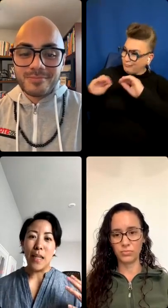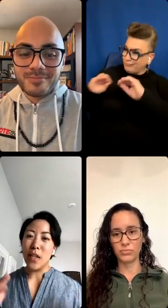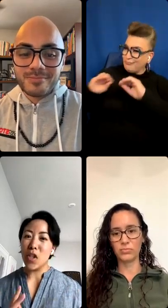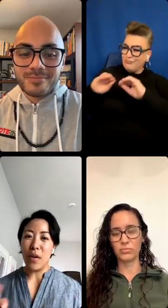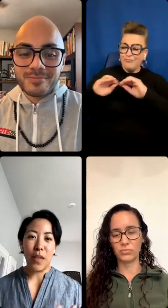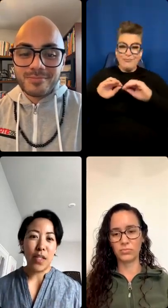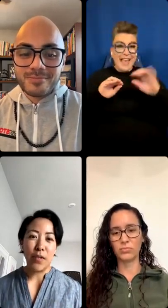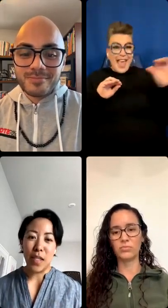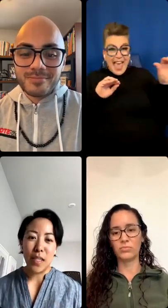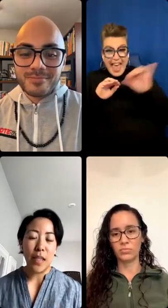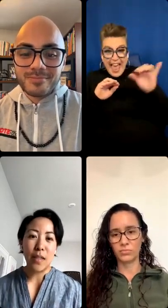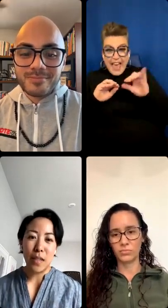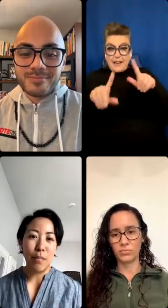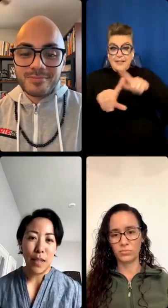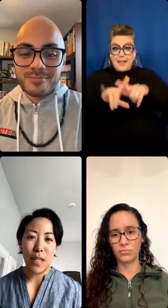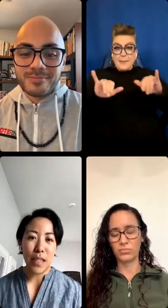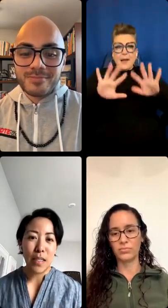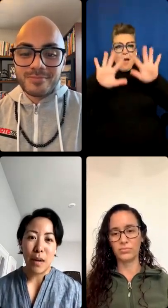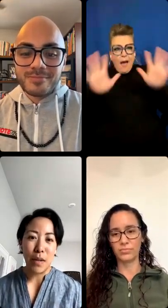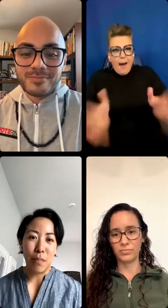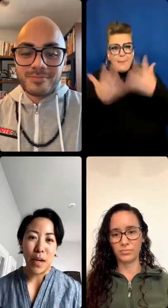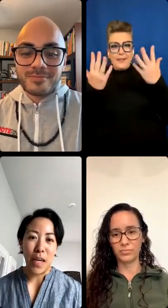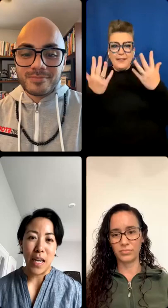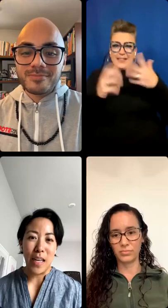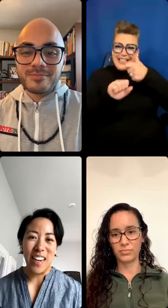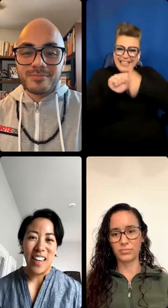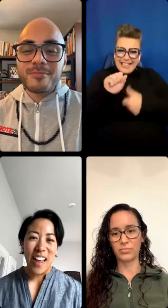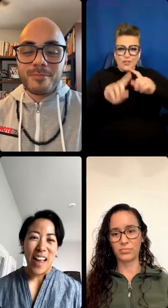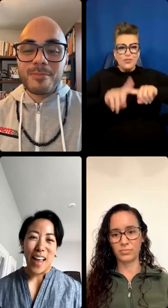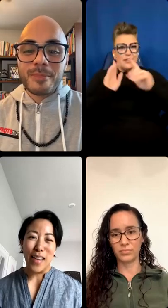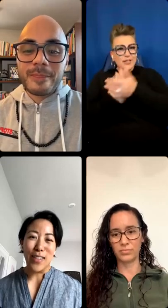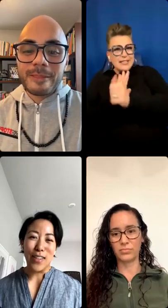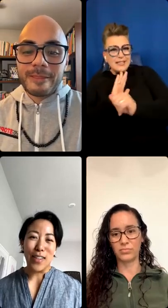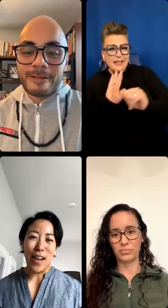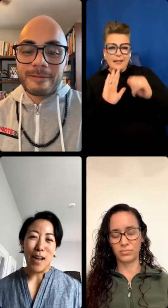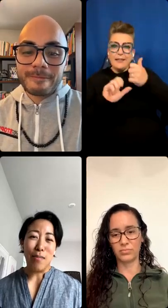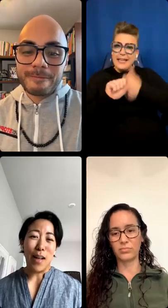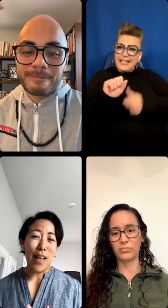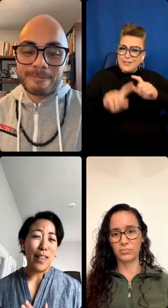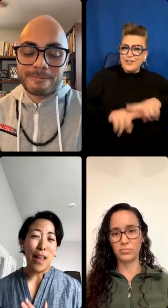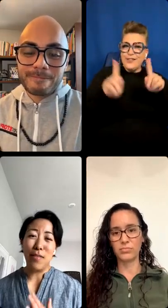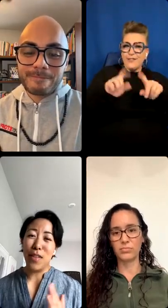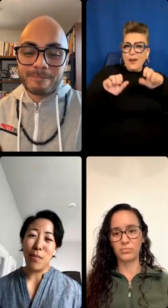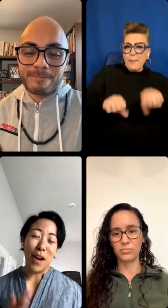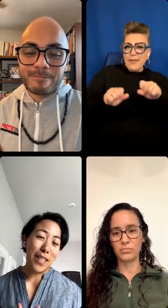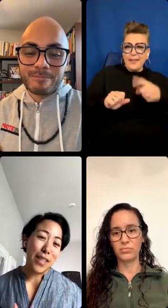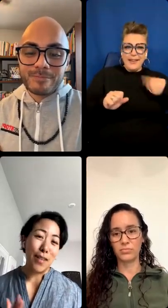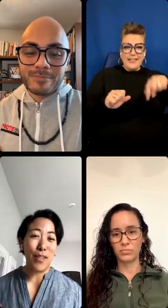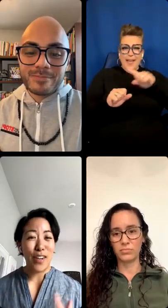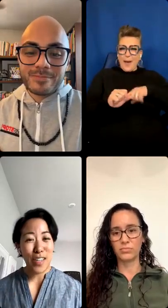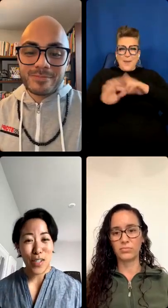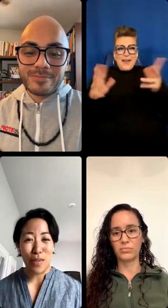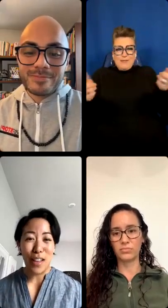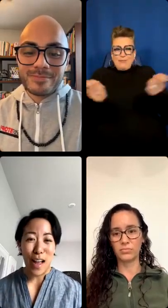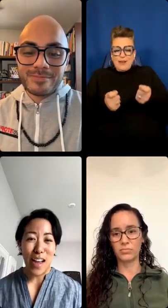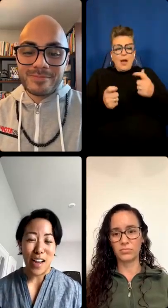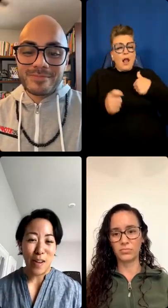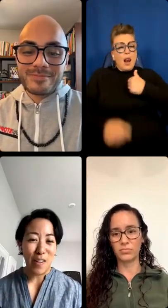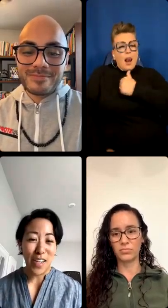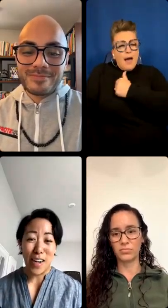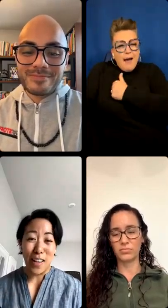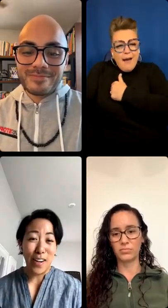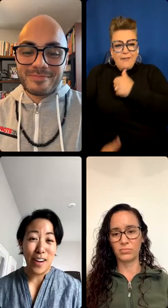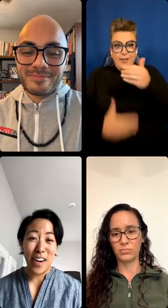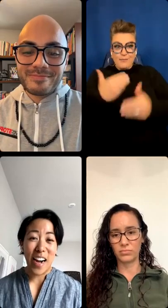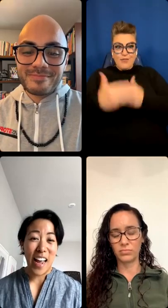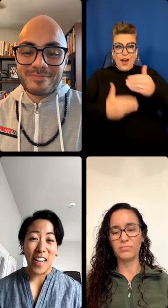uplifting each of the different skills and abilities that we bring in. And I love the process of learning to rely on